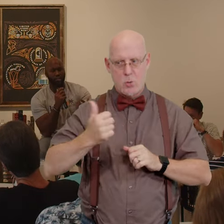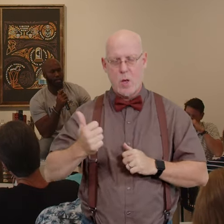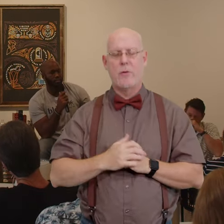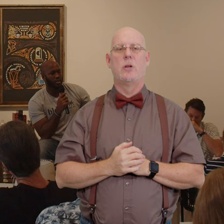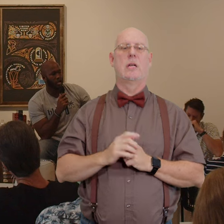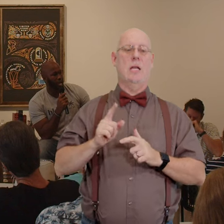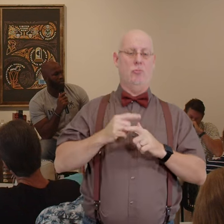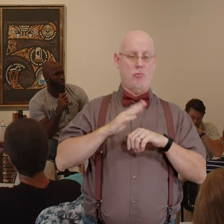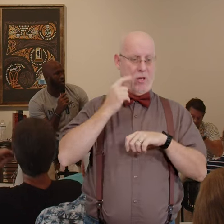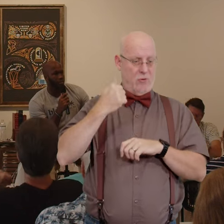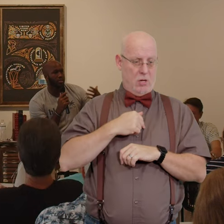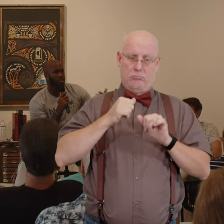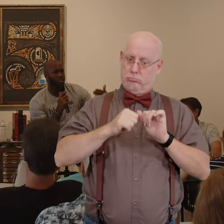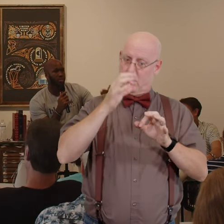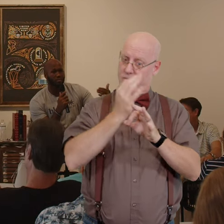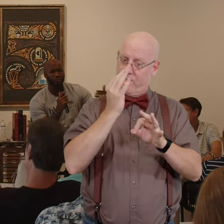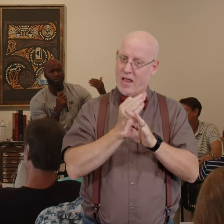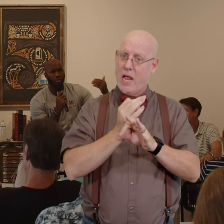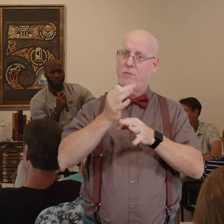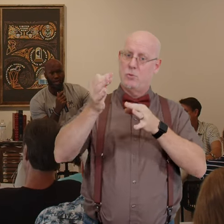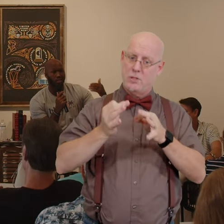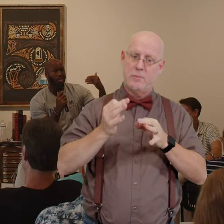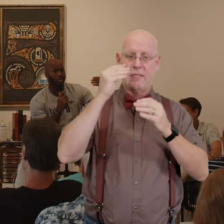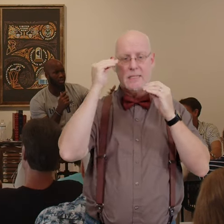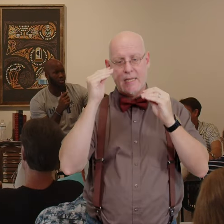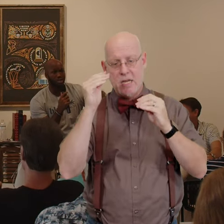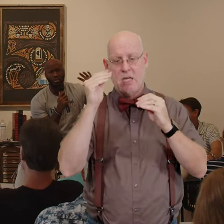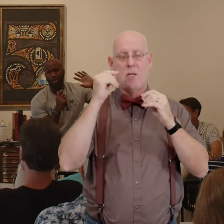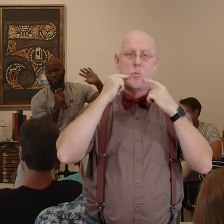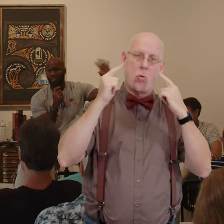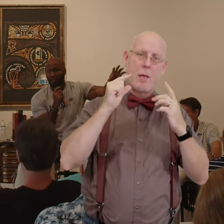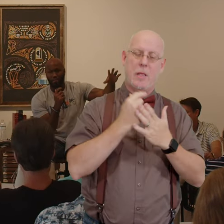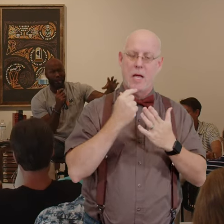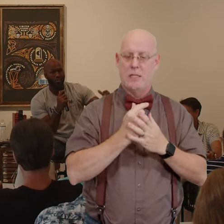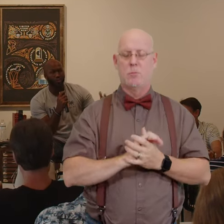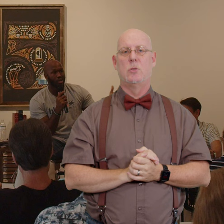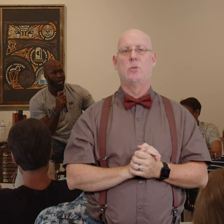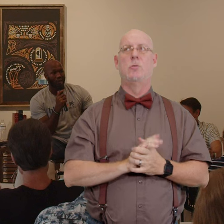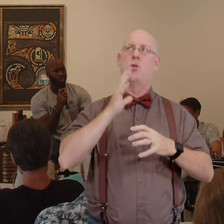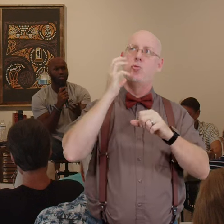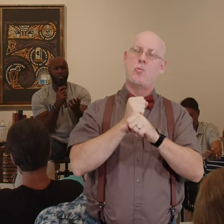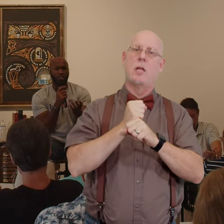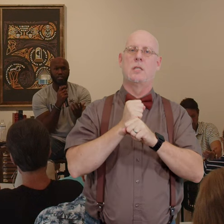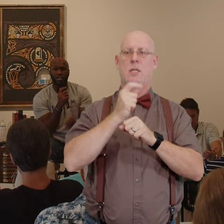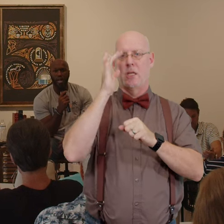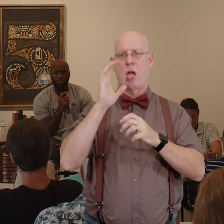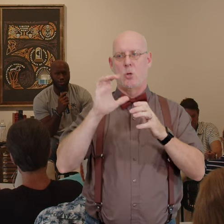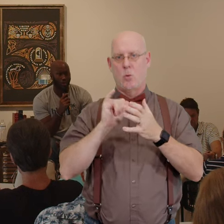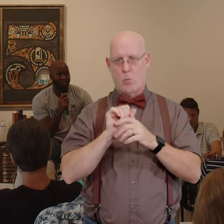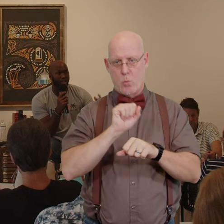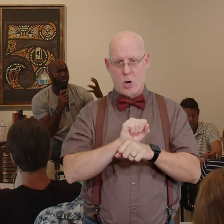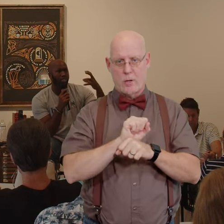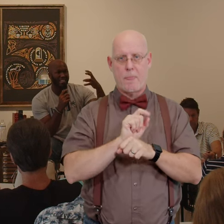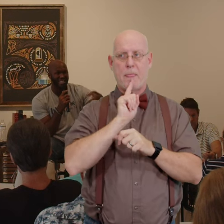explain it to others. And so the call for us is still to be faithful to explaining, teaching, proclaiming the gospel and trusting and resting in God to do